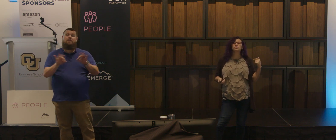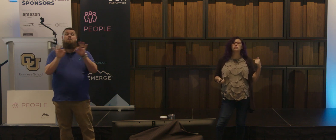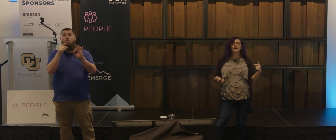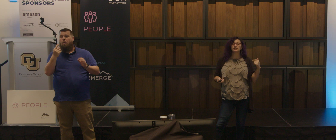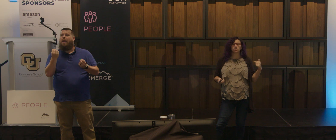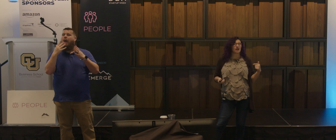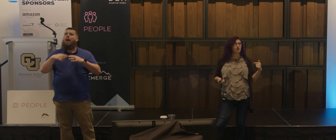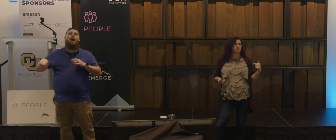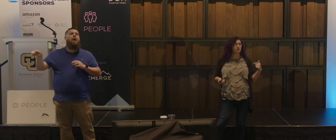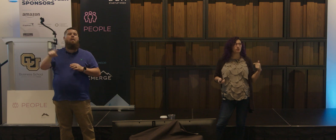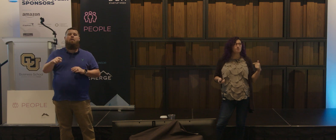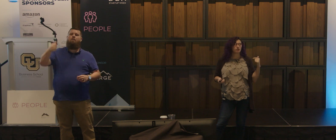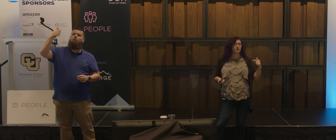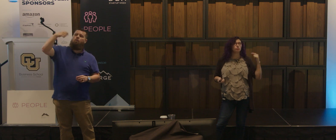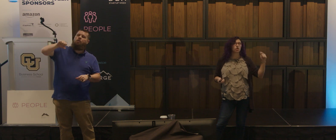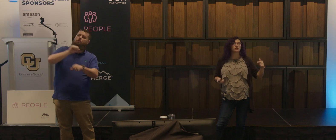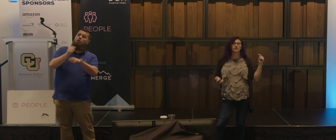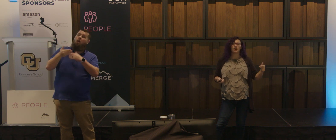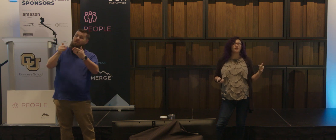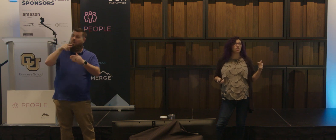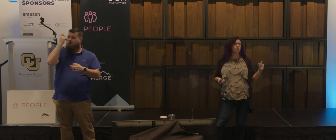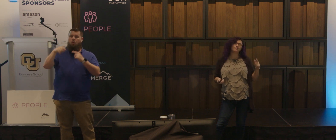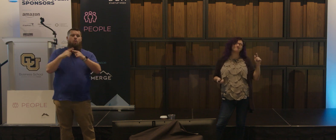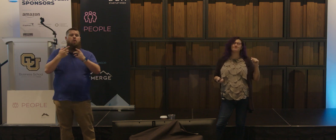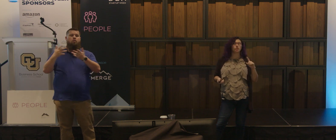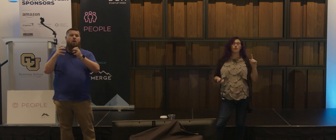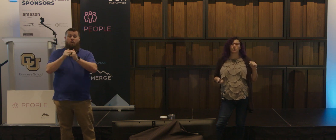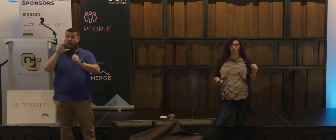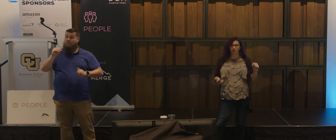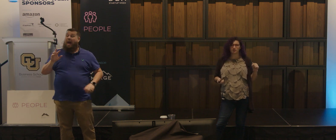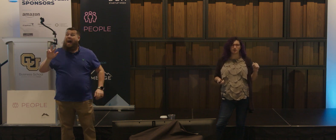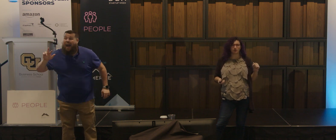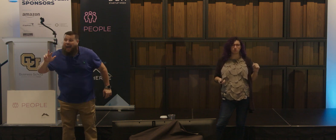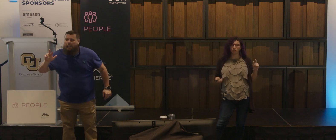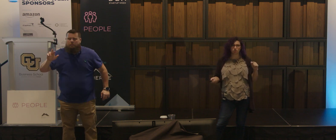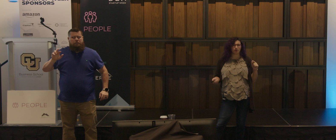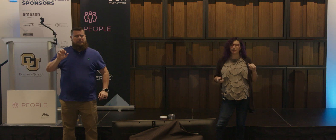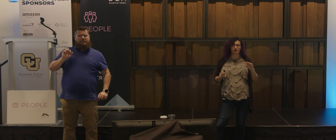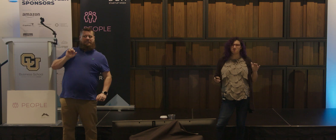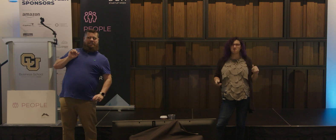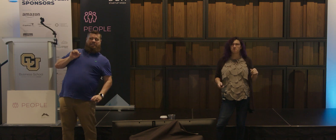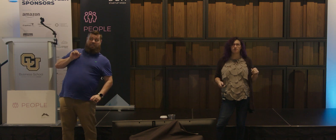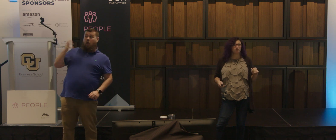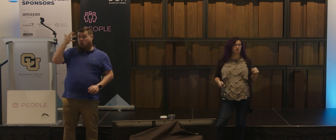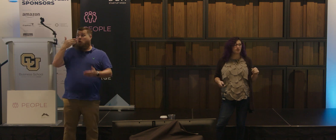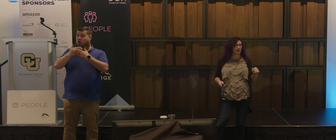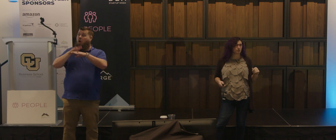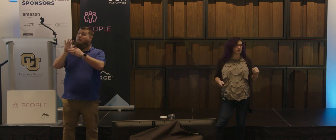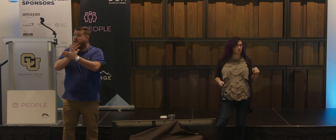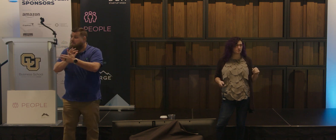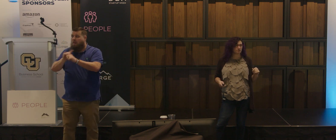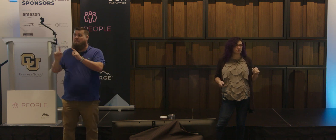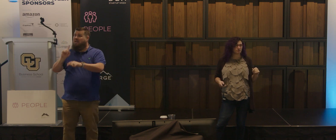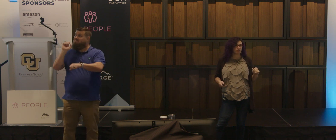of you have rejected a job offer because when you talked to the company, you went, no, I don't want to work with these people. Looked good on paper, not